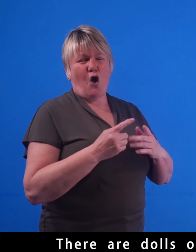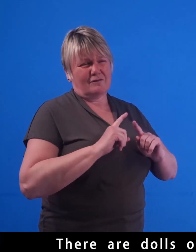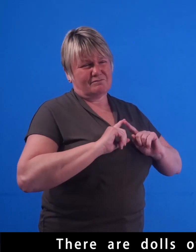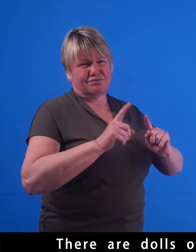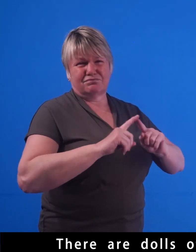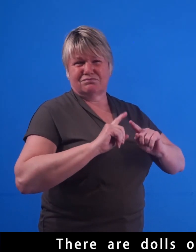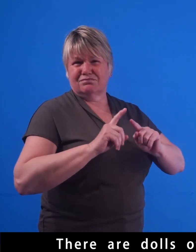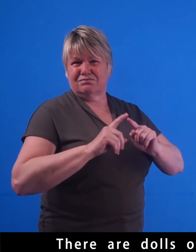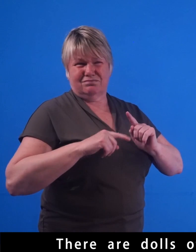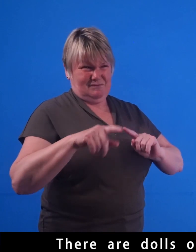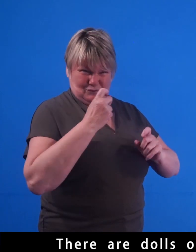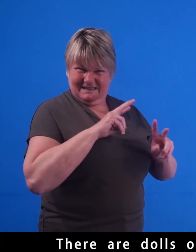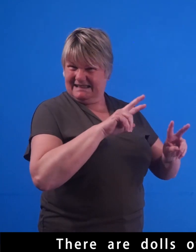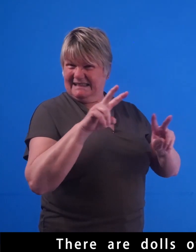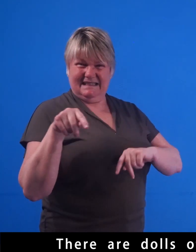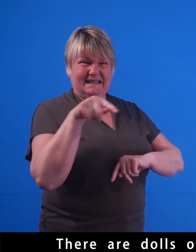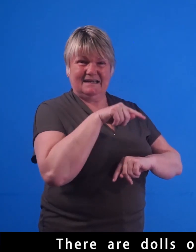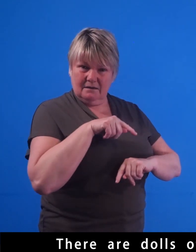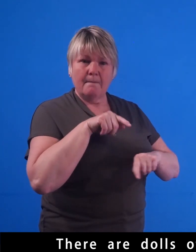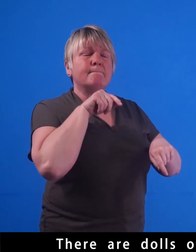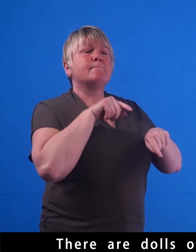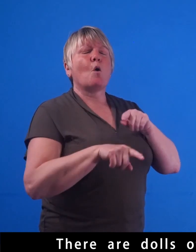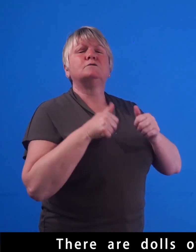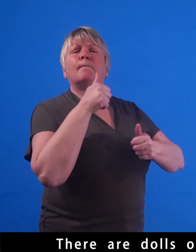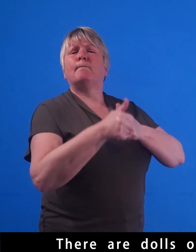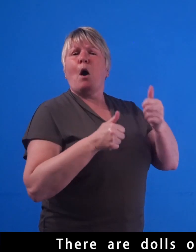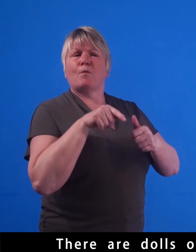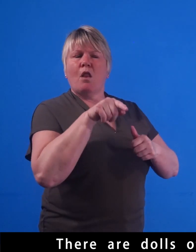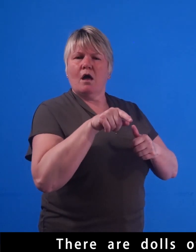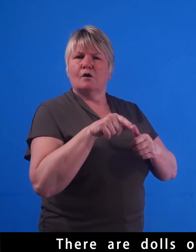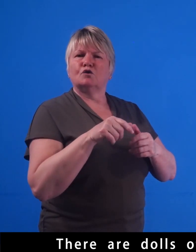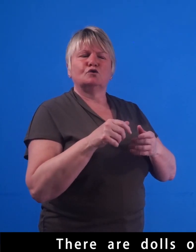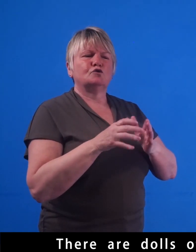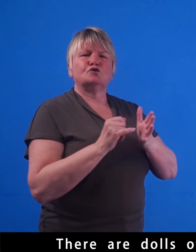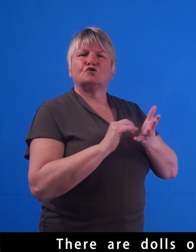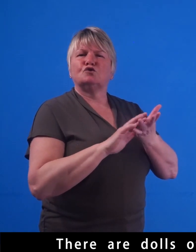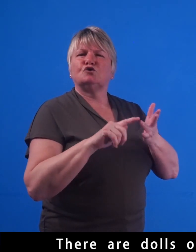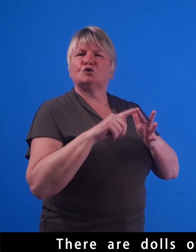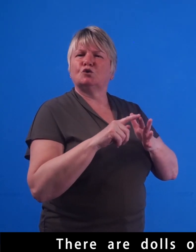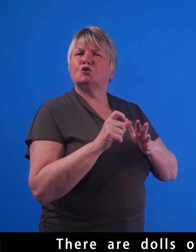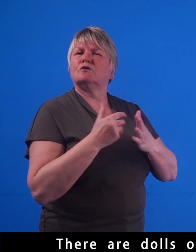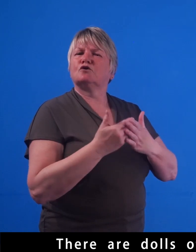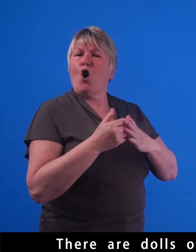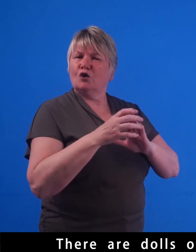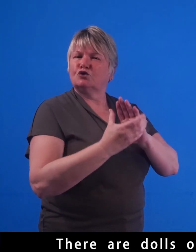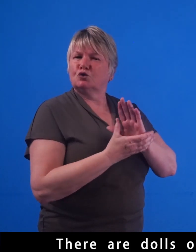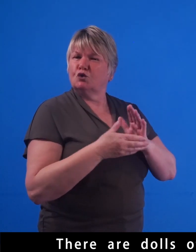There are dolls of all kinds to see here, but one of the most popular is the shoe